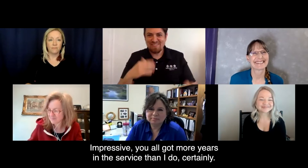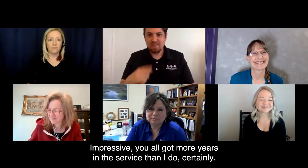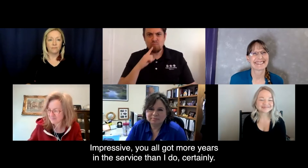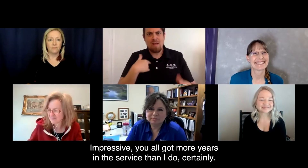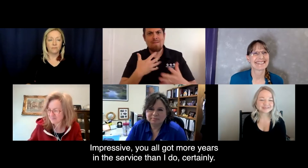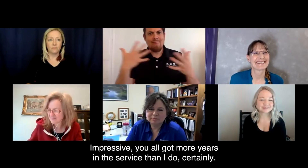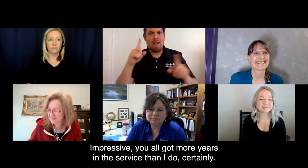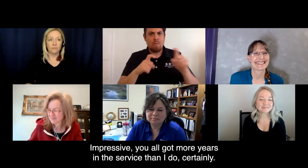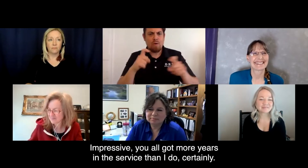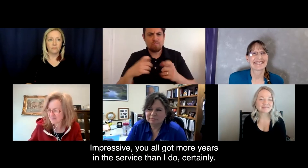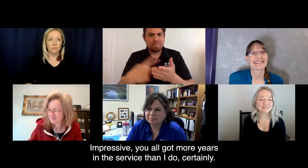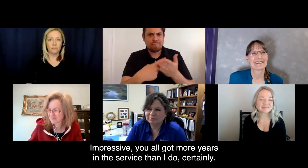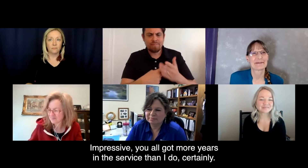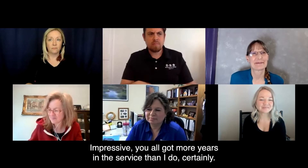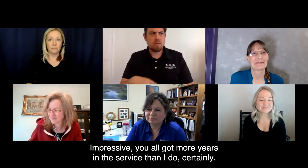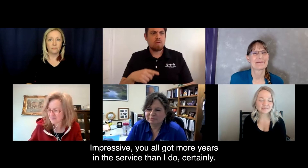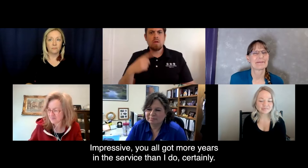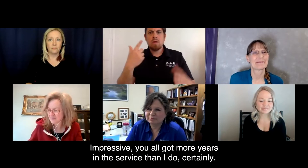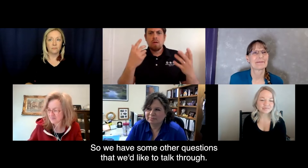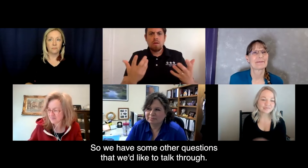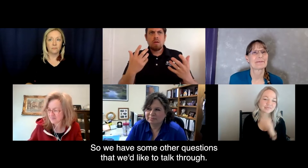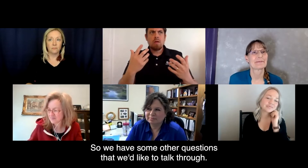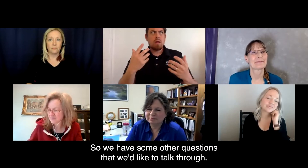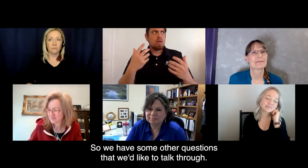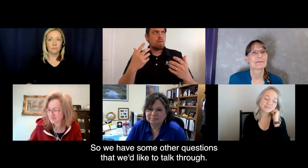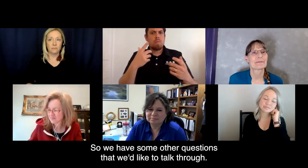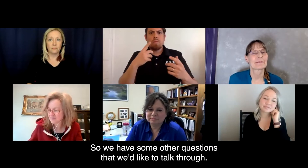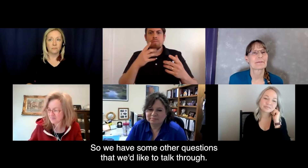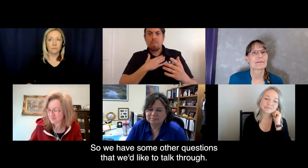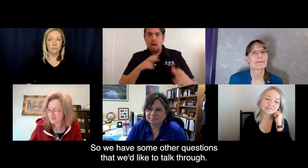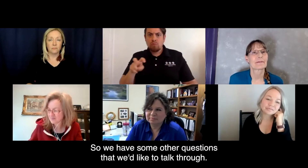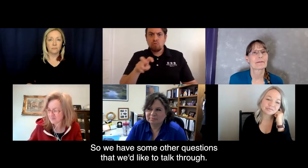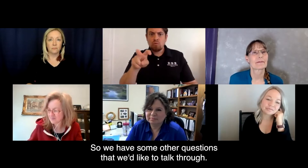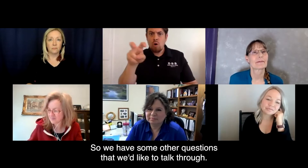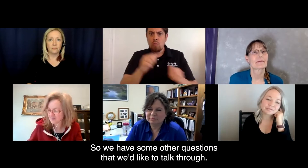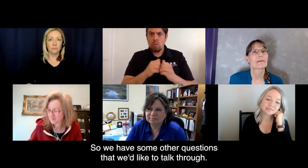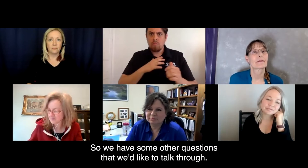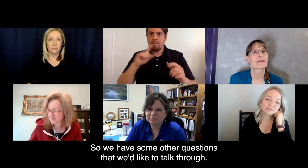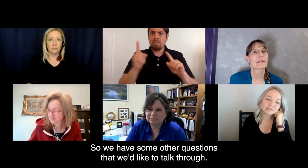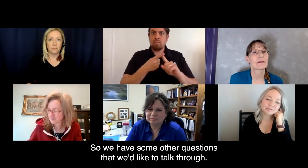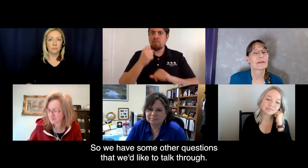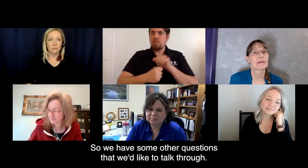Impressive. Y'all got more years in the service than I do, certainly. So we have some other questions that we'd like to talk through.